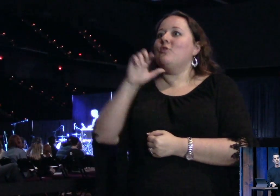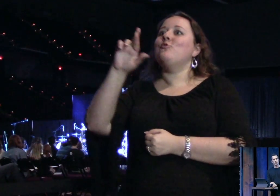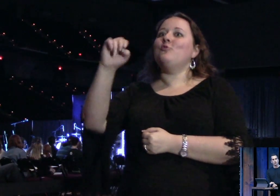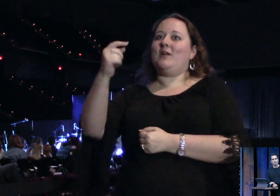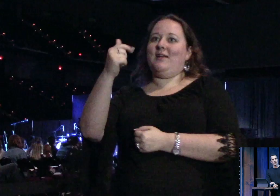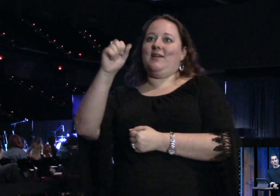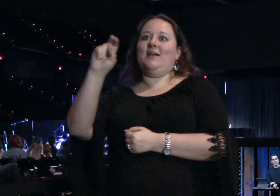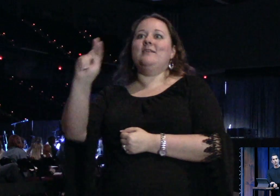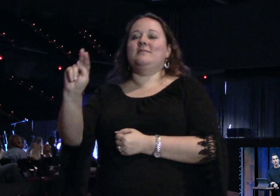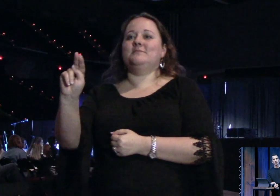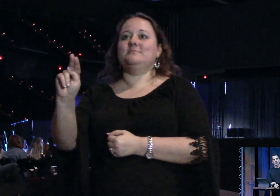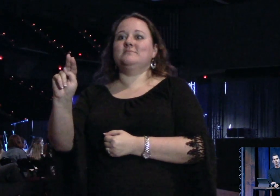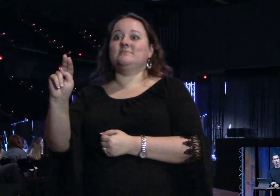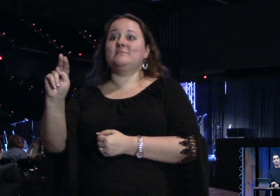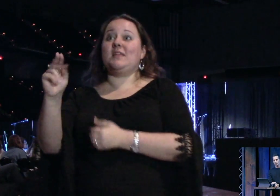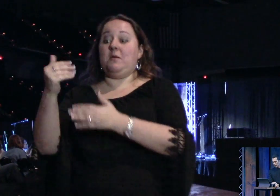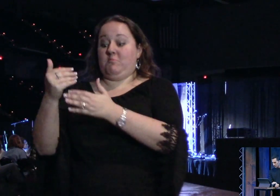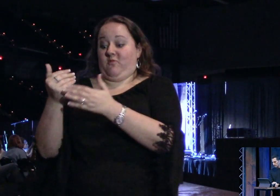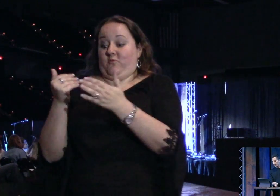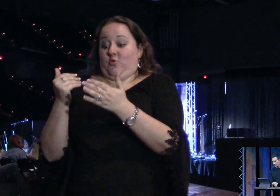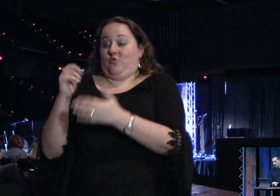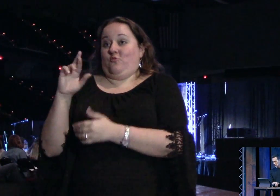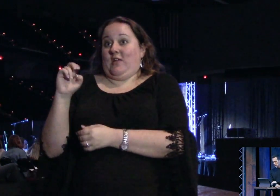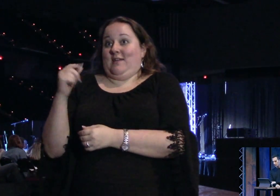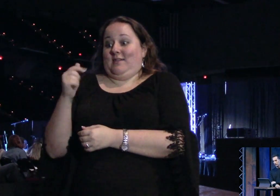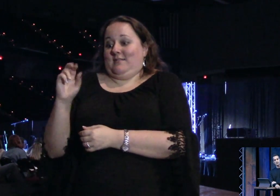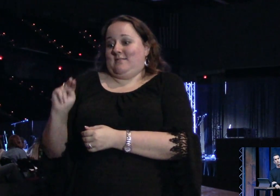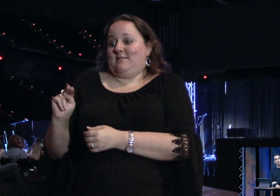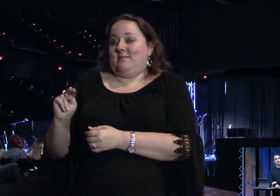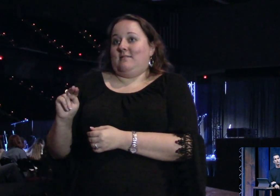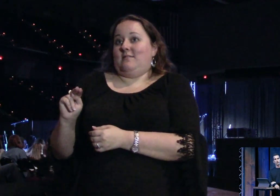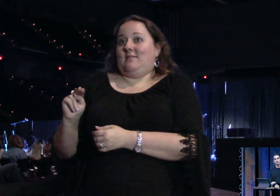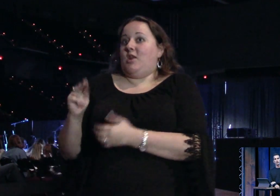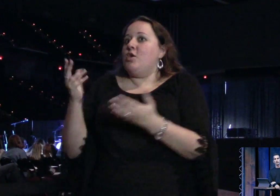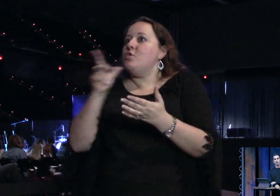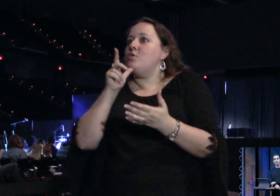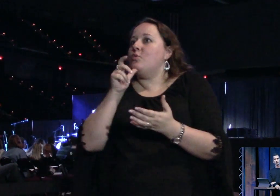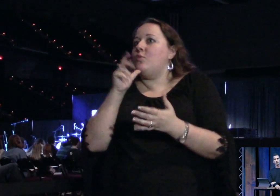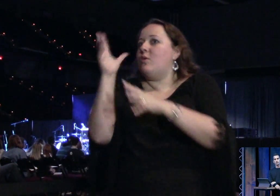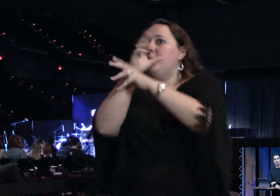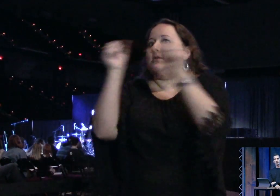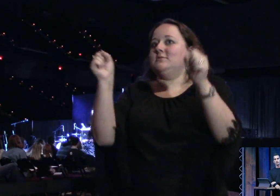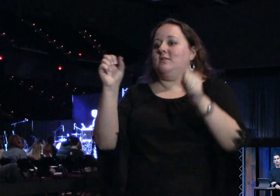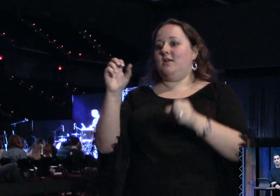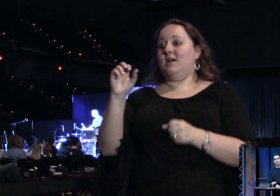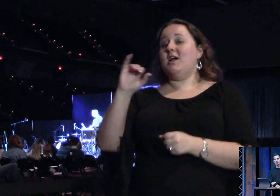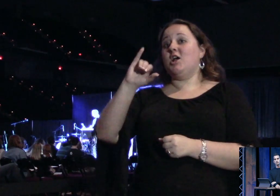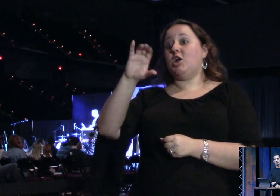H.W. Bush, who was president? Ronald Reagan. Who was president before Ronald Reagan?